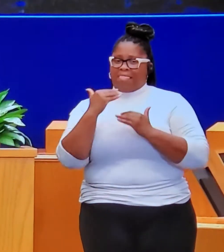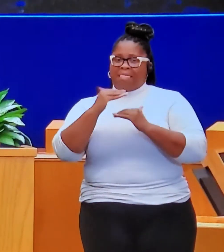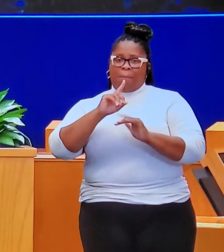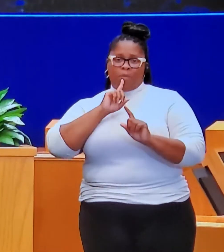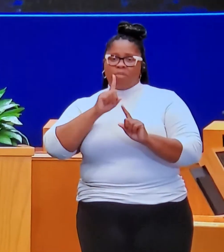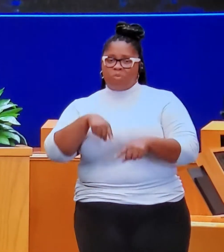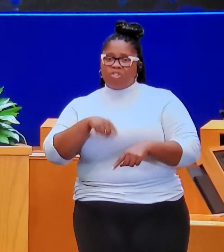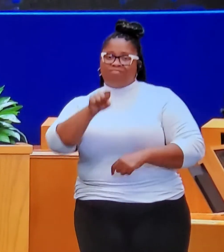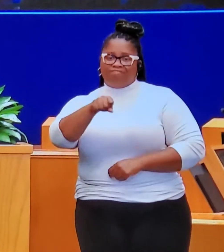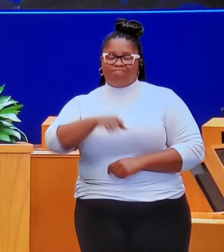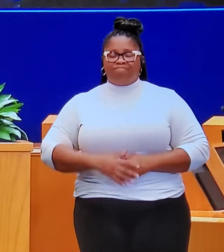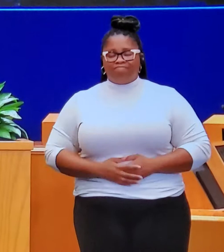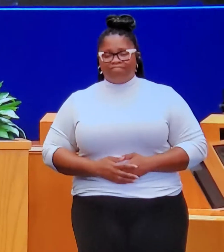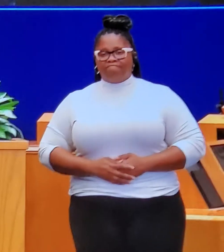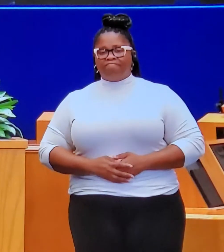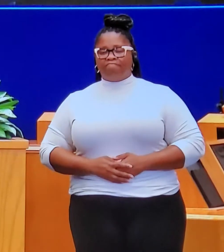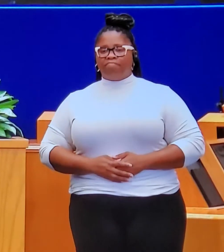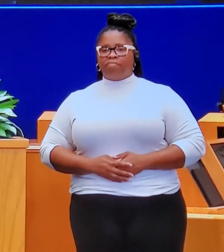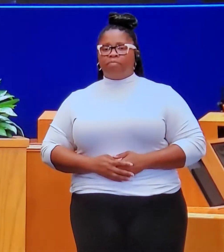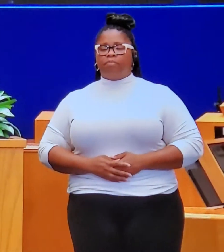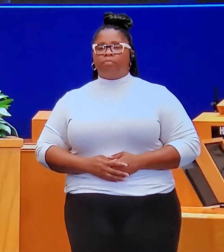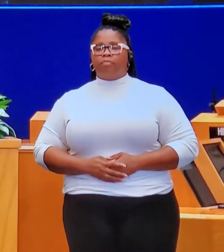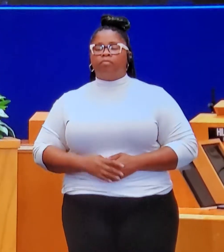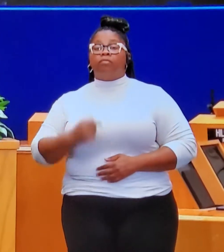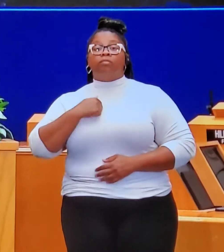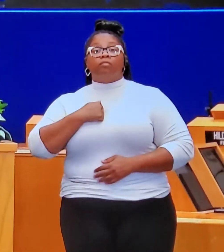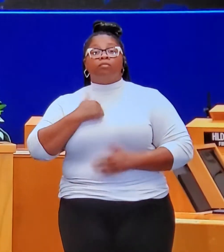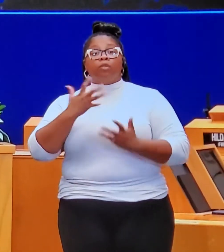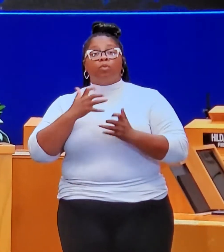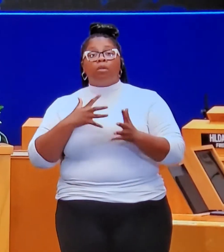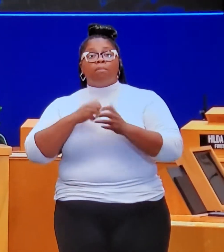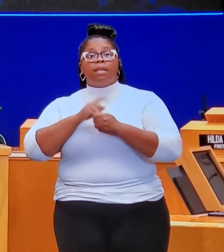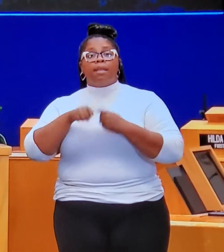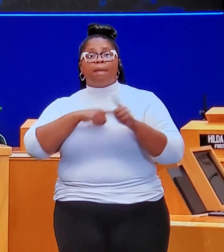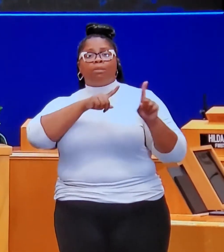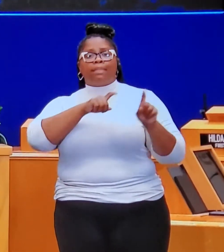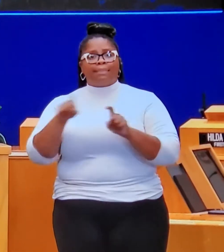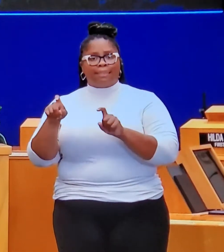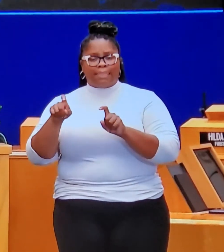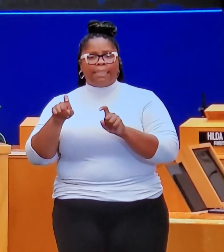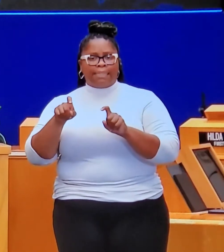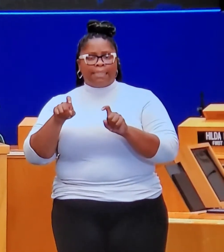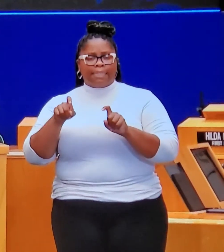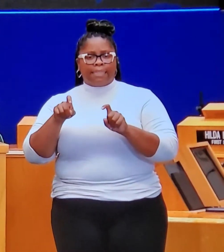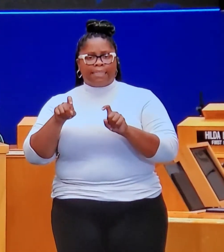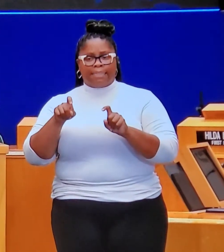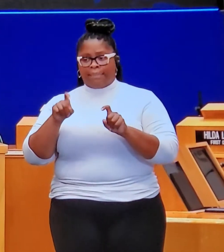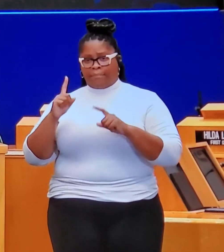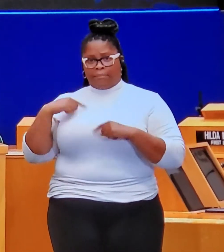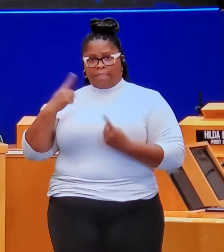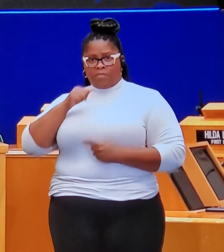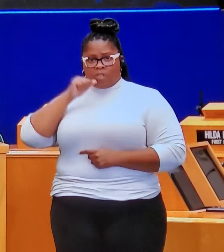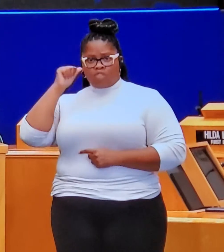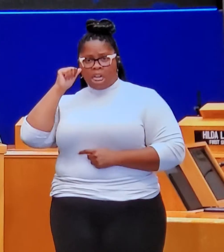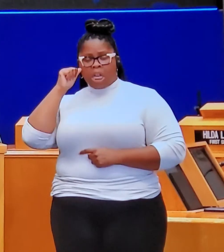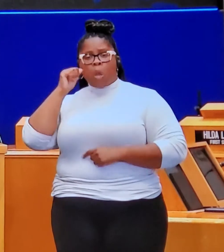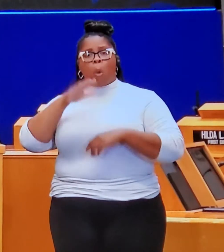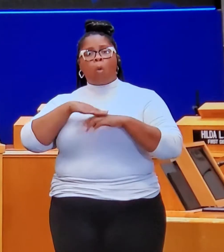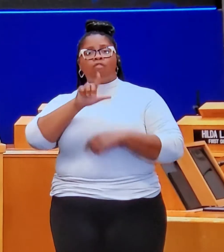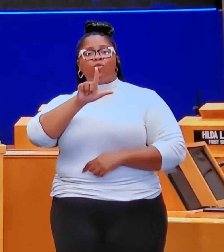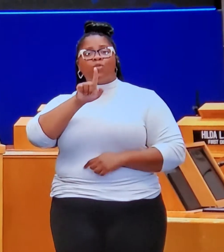reporting. I want to do an update on testing as well. As of yesterday, over